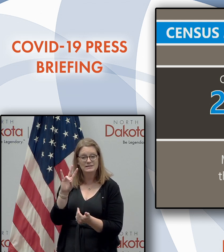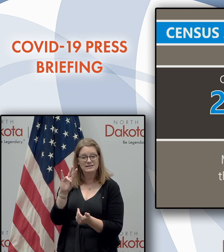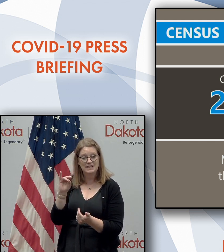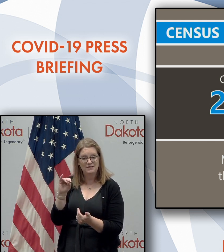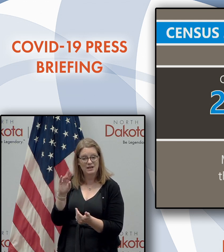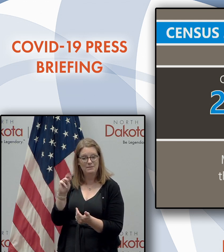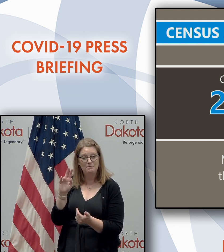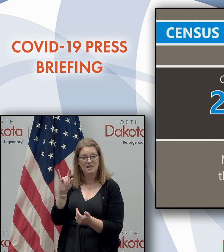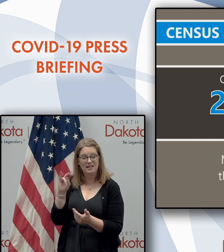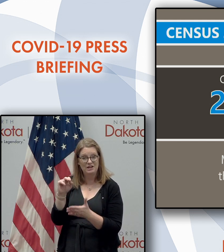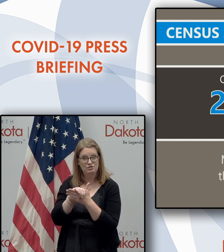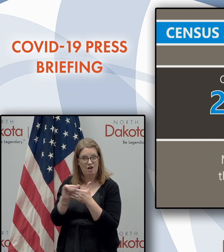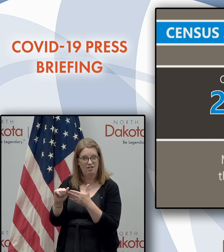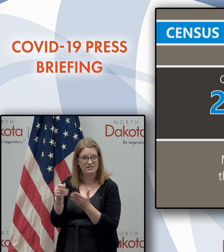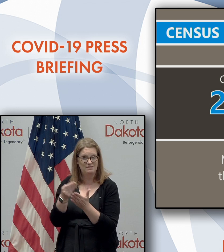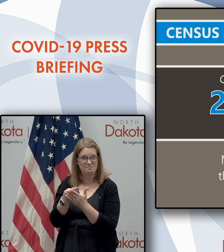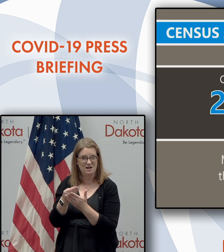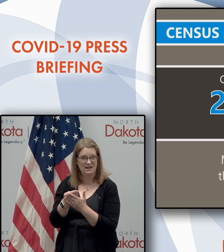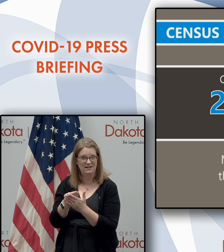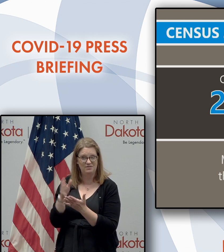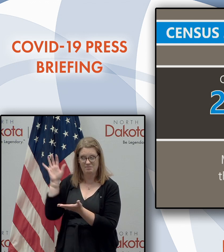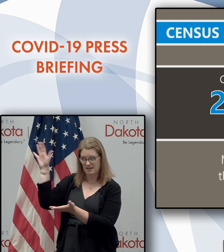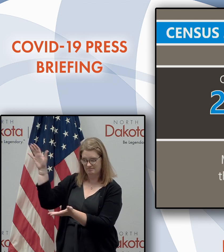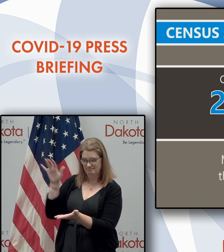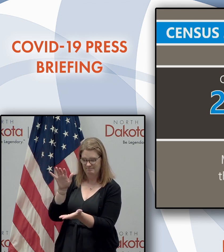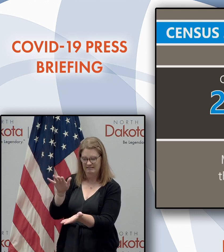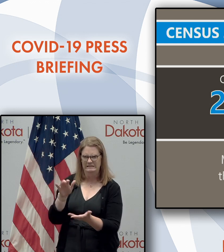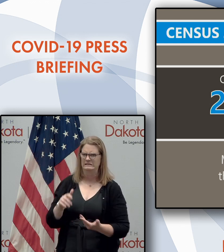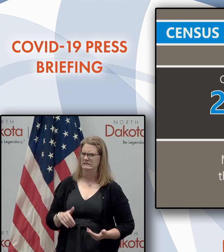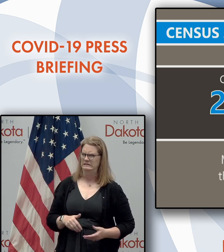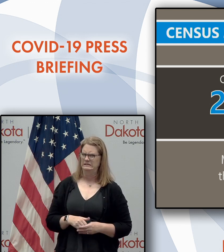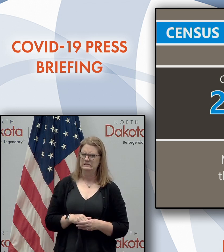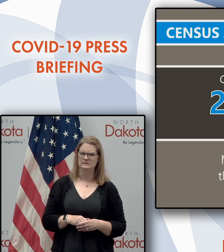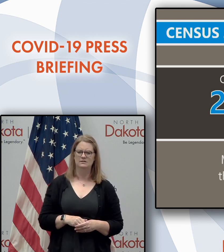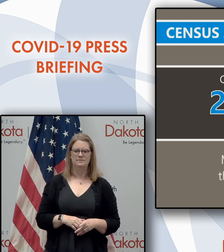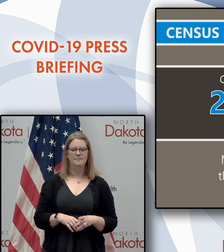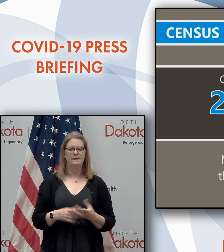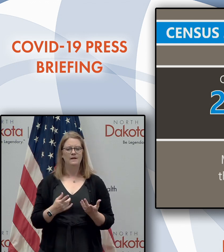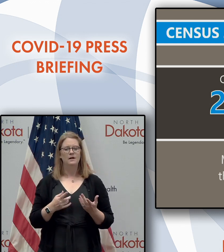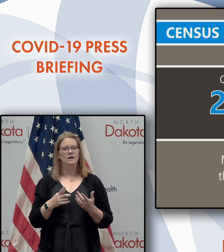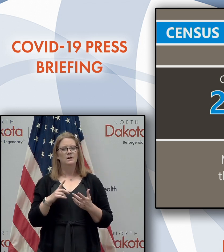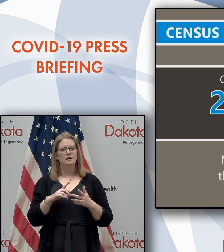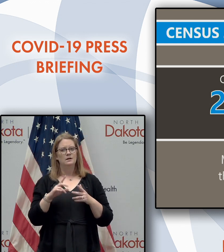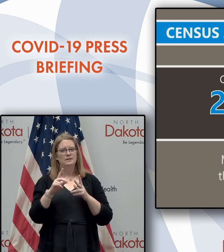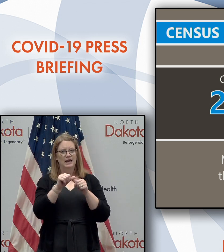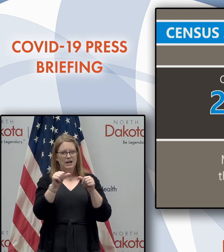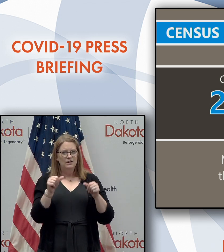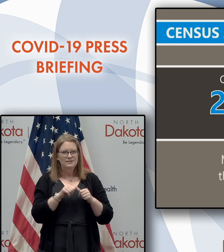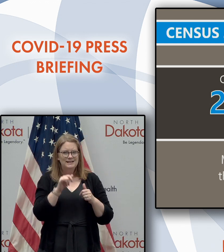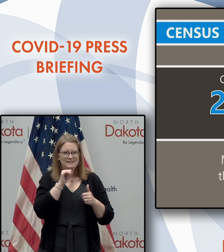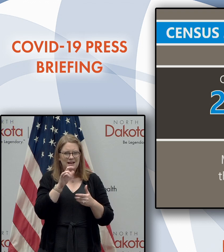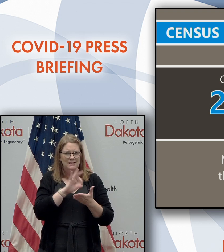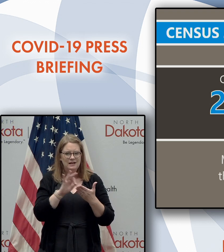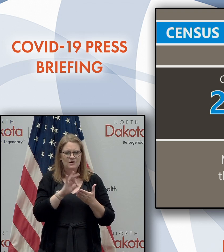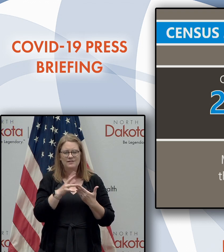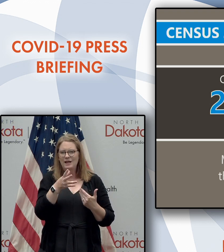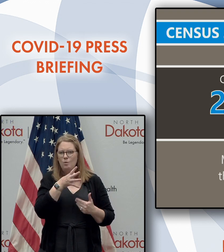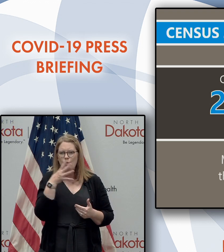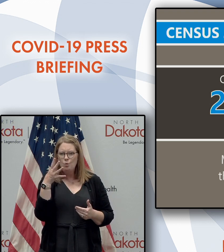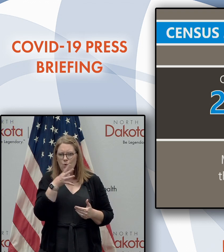so other places, again, where we want to focus on our most severely undercounted areas are in the